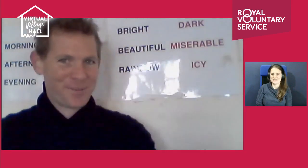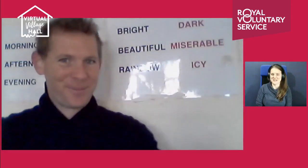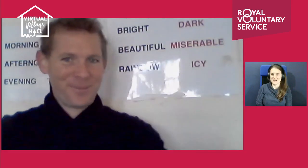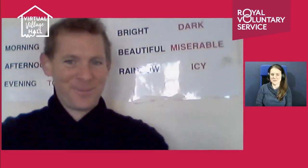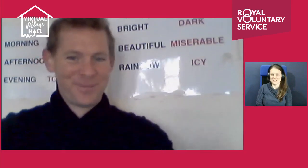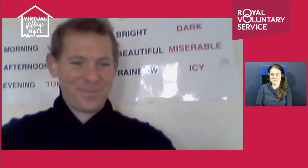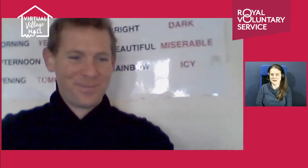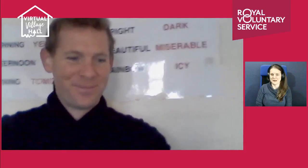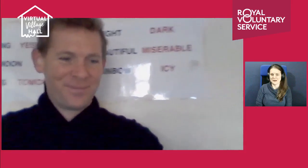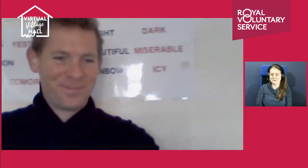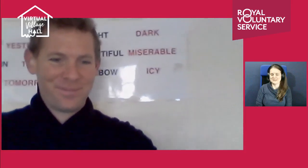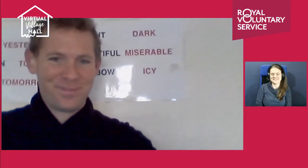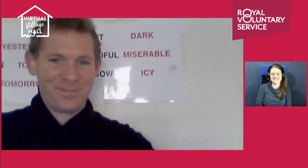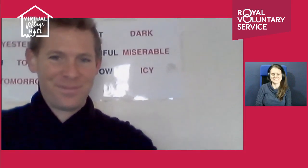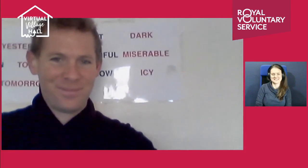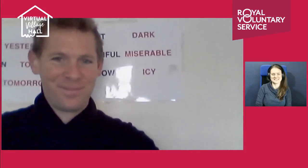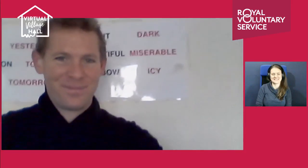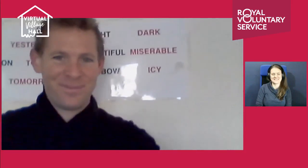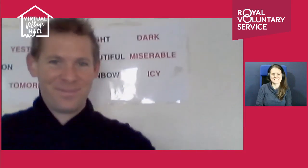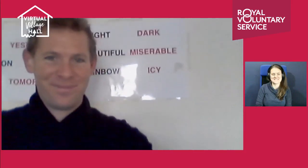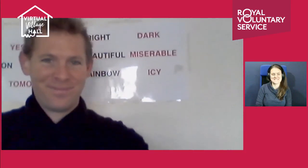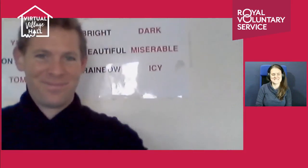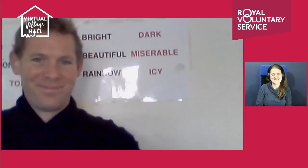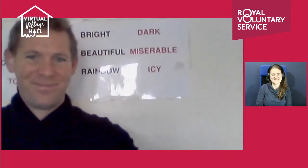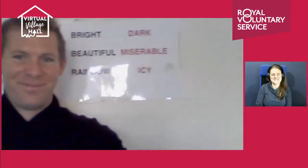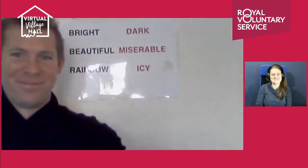Oh, there's a lot of words we're going to learn.